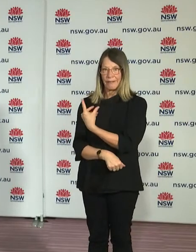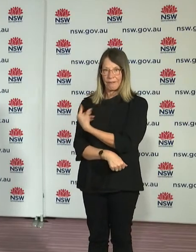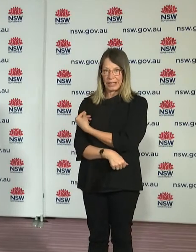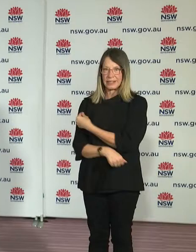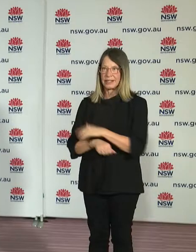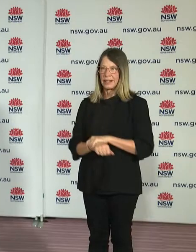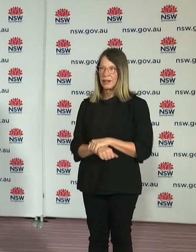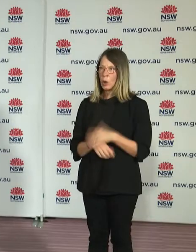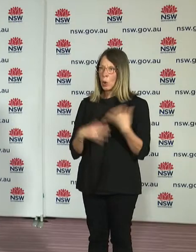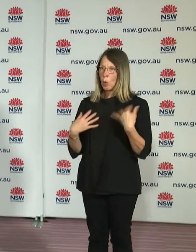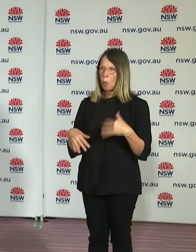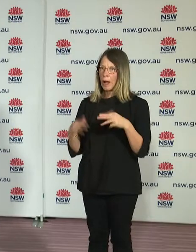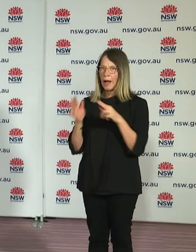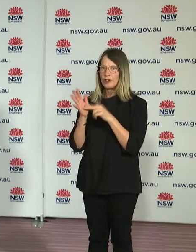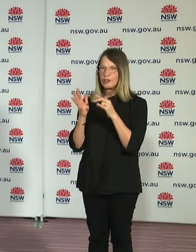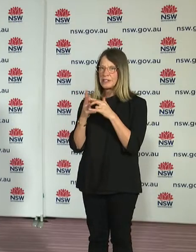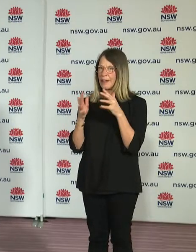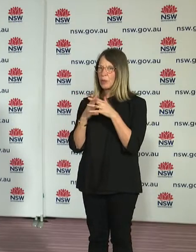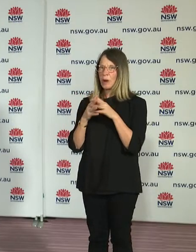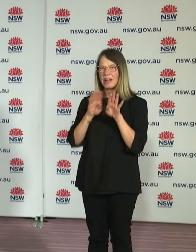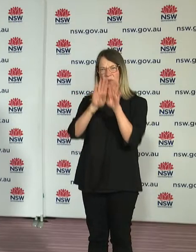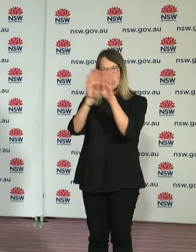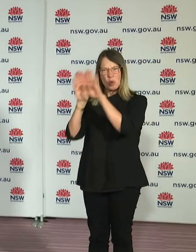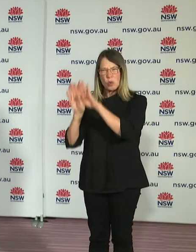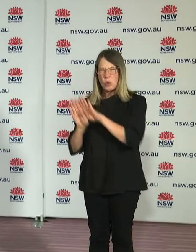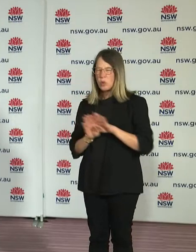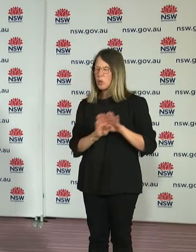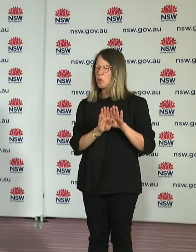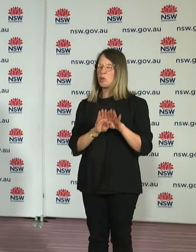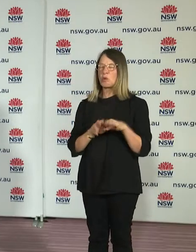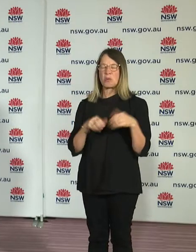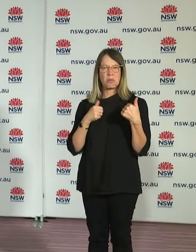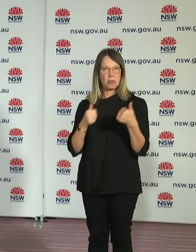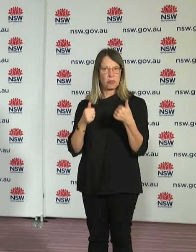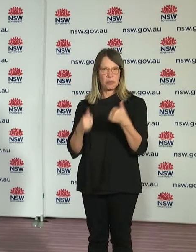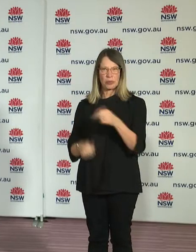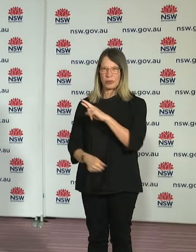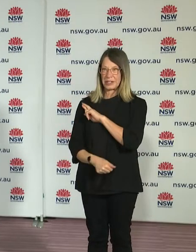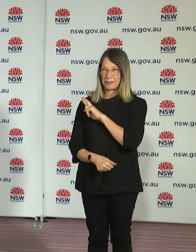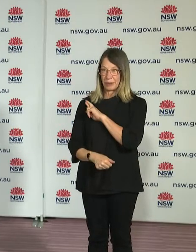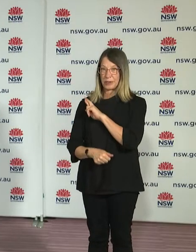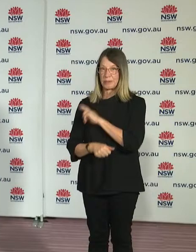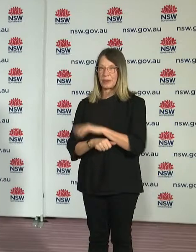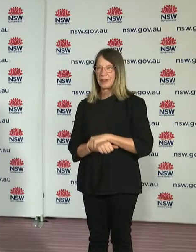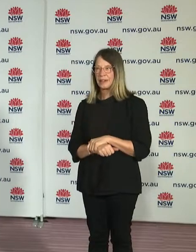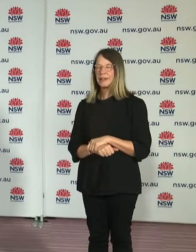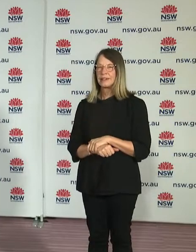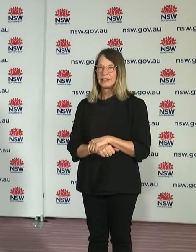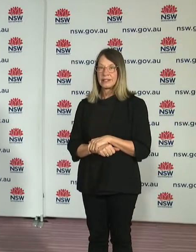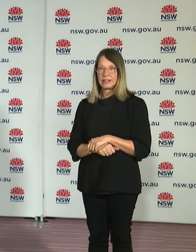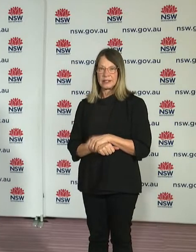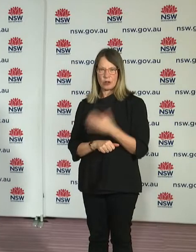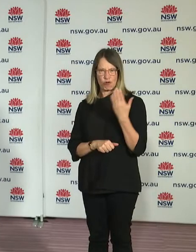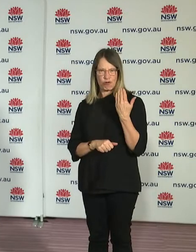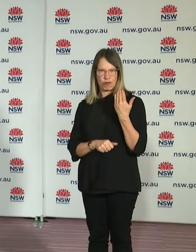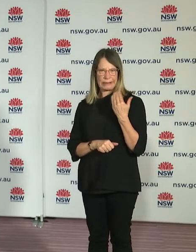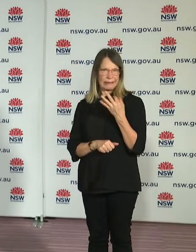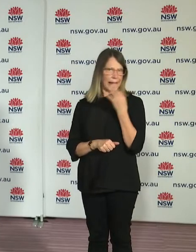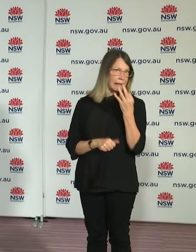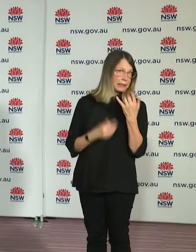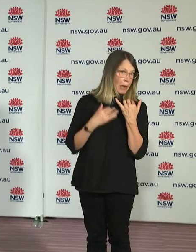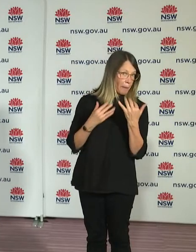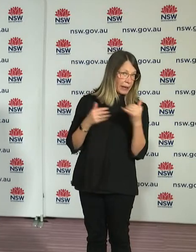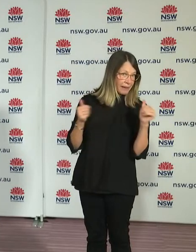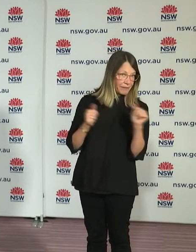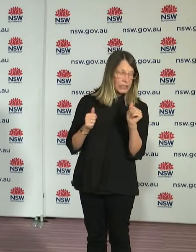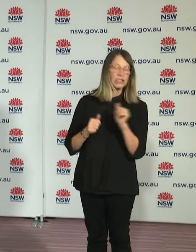response, as you'd expect from medical professionals. The latest advice I have from New South Wales Health is that as